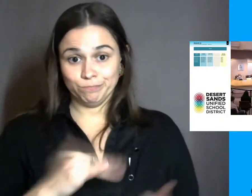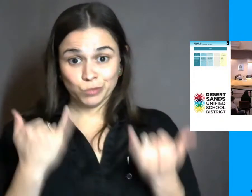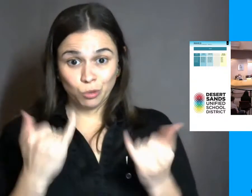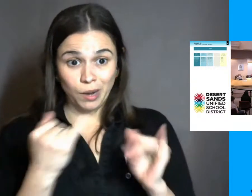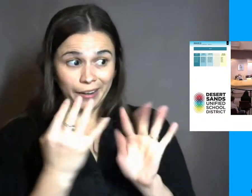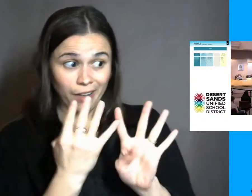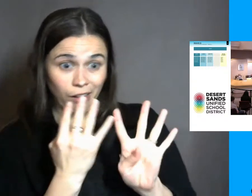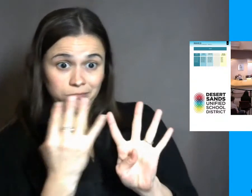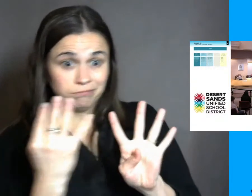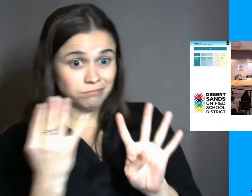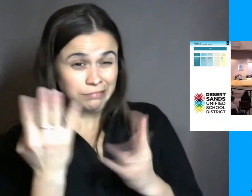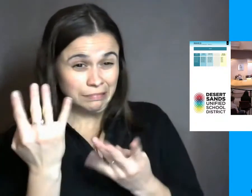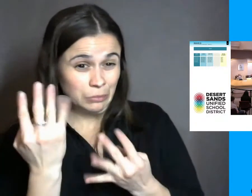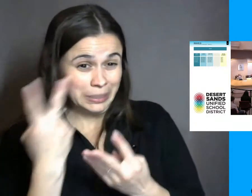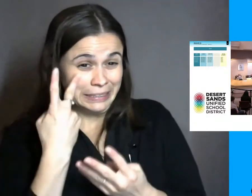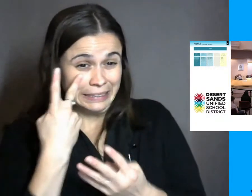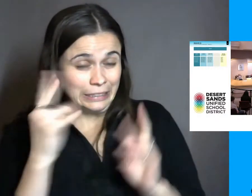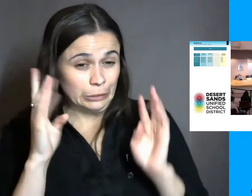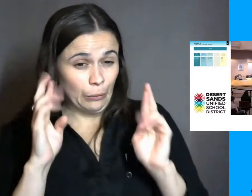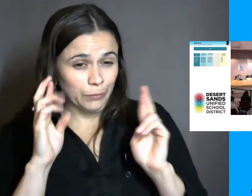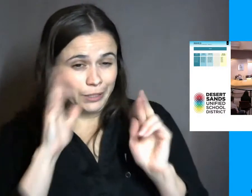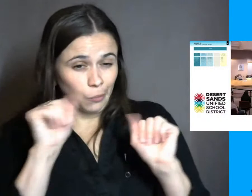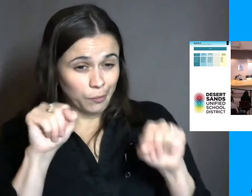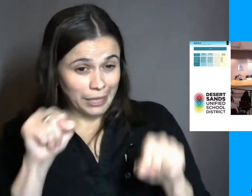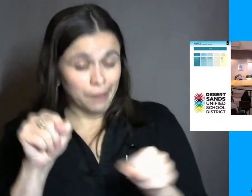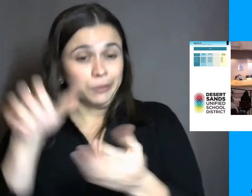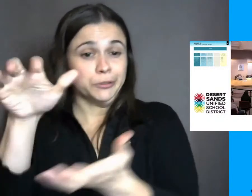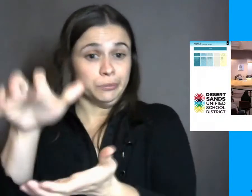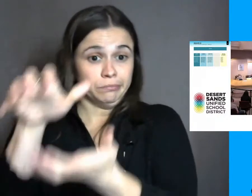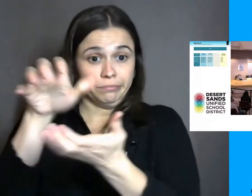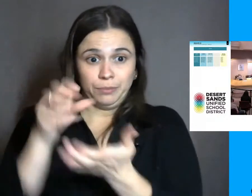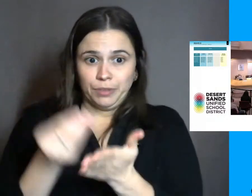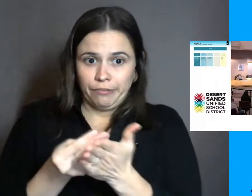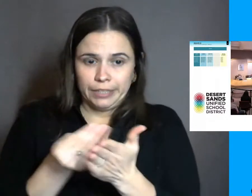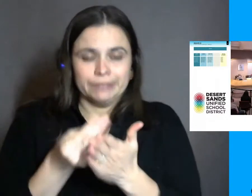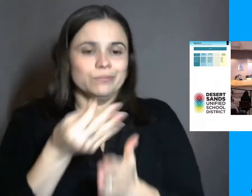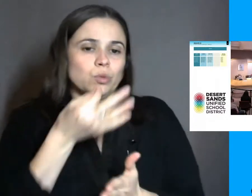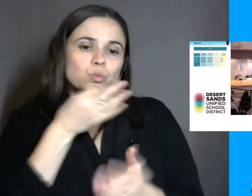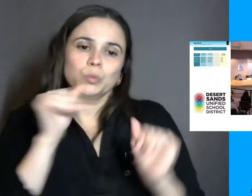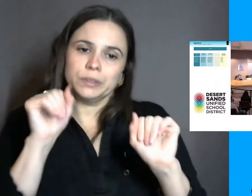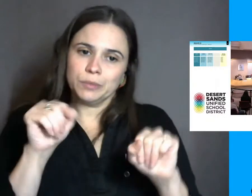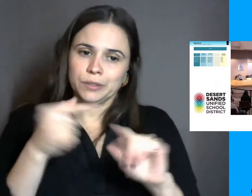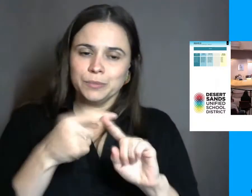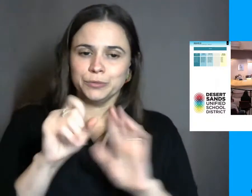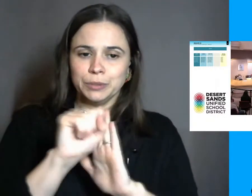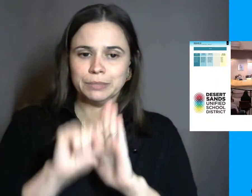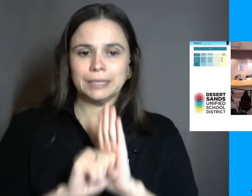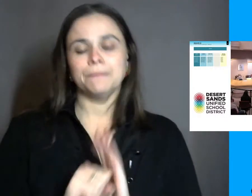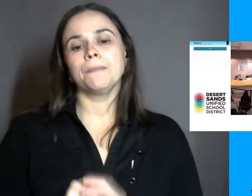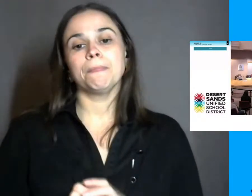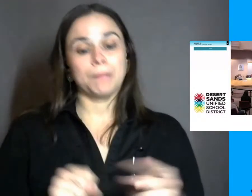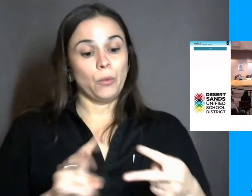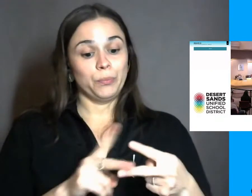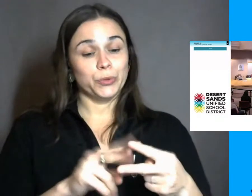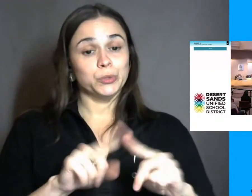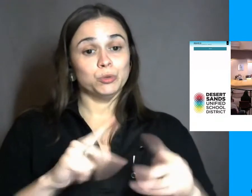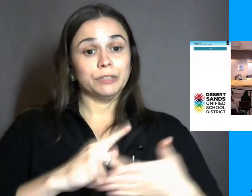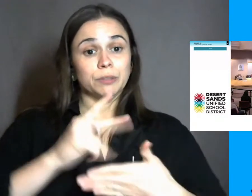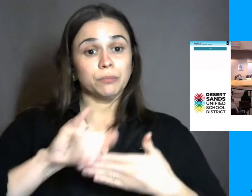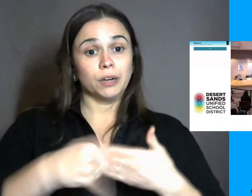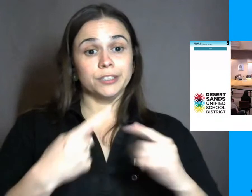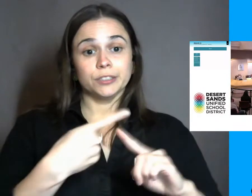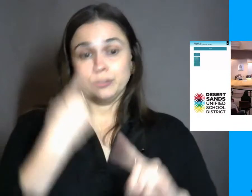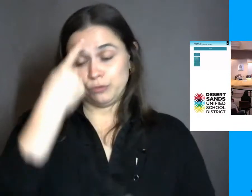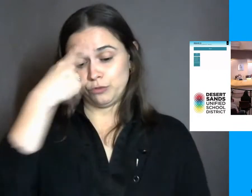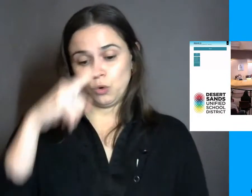to get funding as soon as the state has funding available. So those projects in phase two are submitted and ready to go, with the